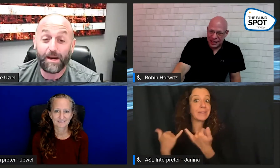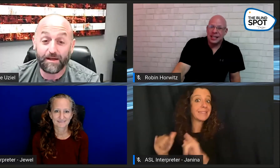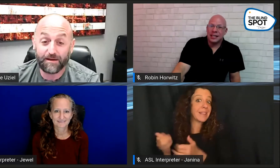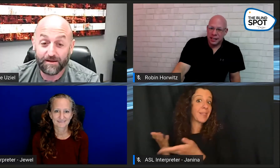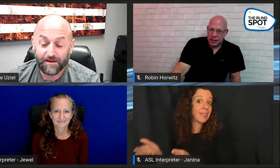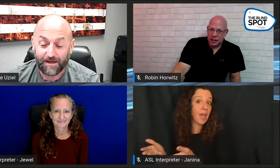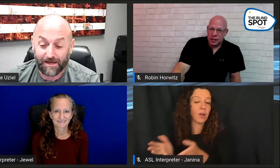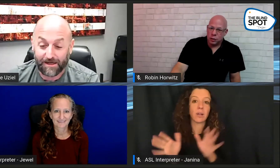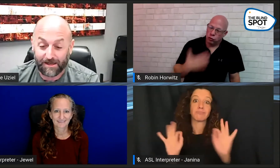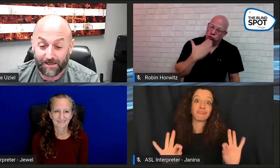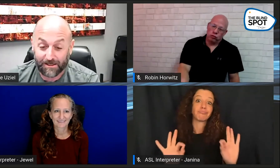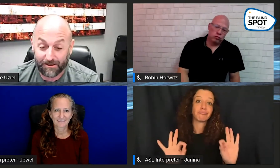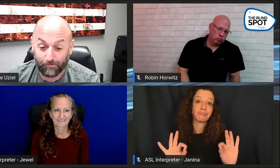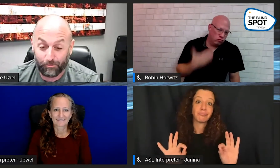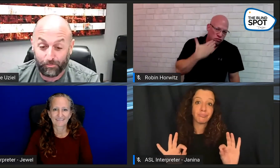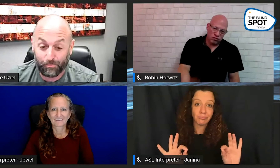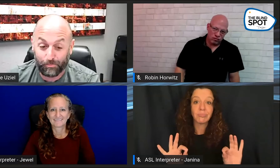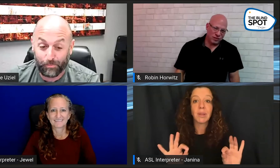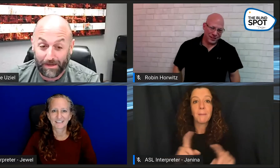it's great.